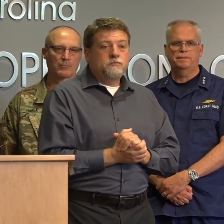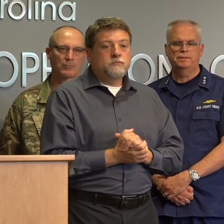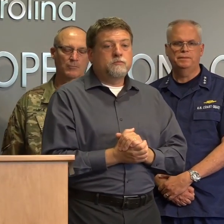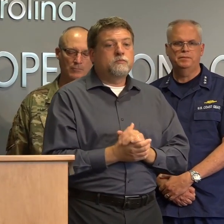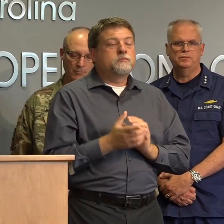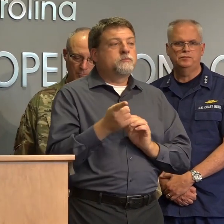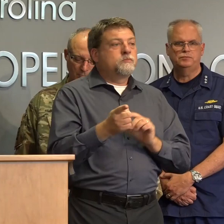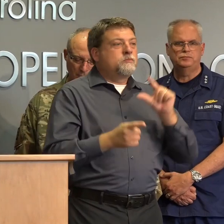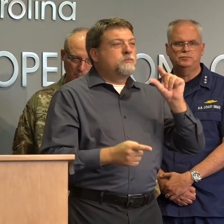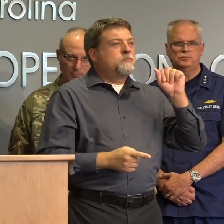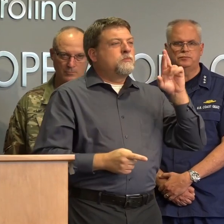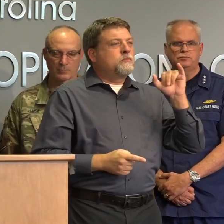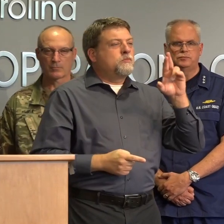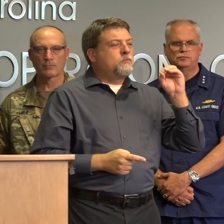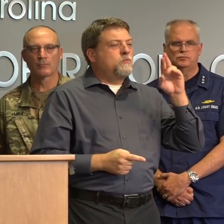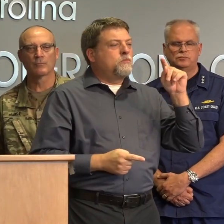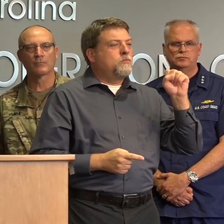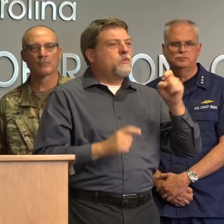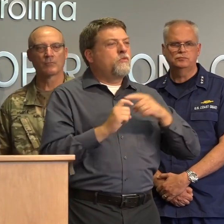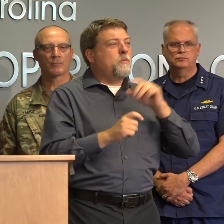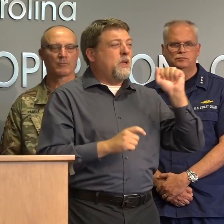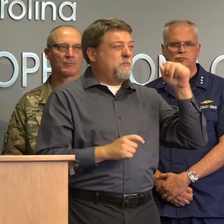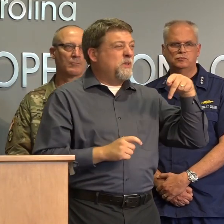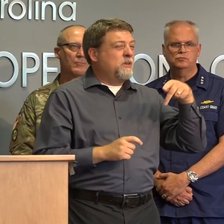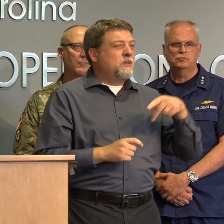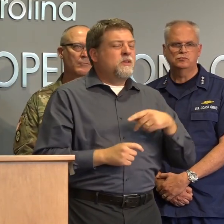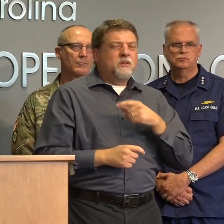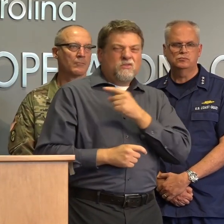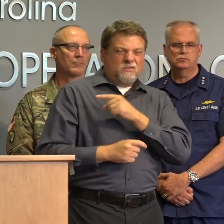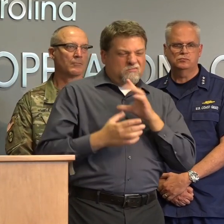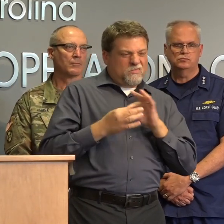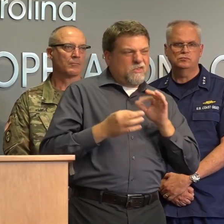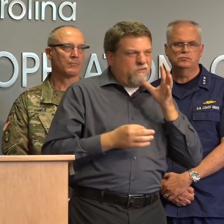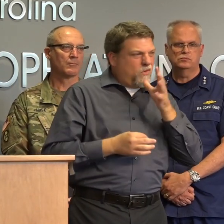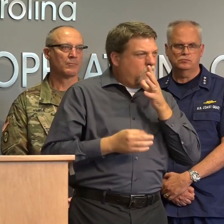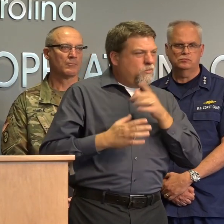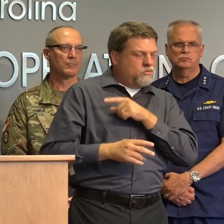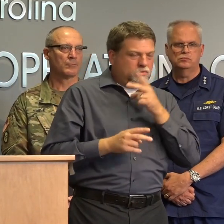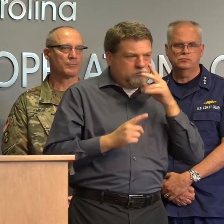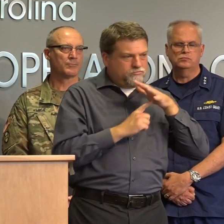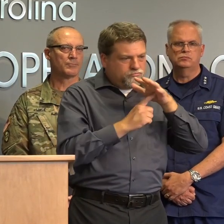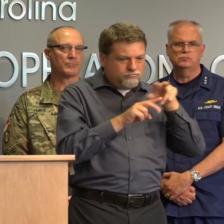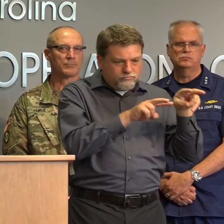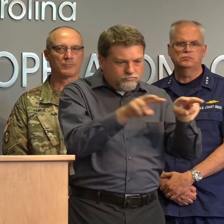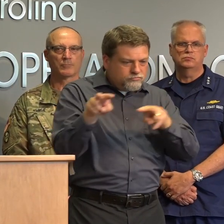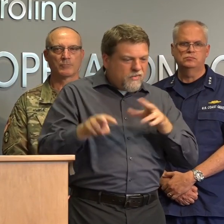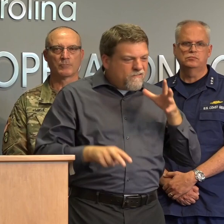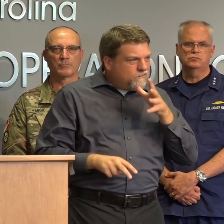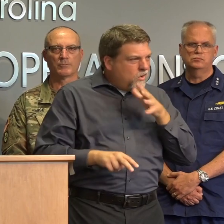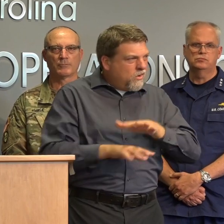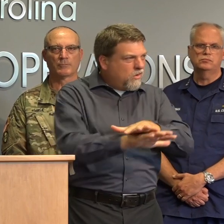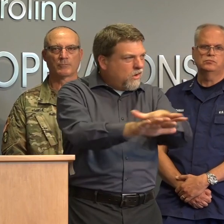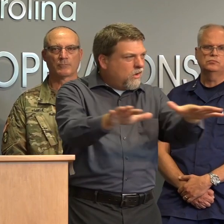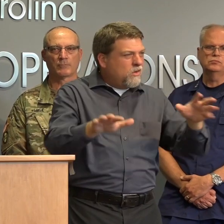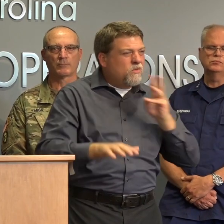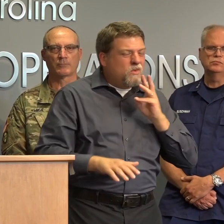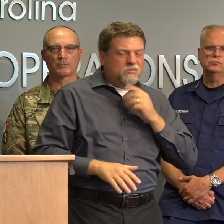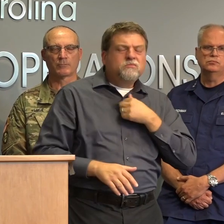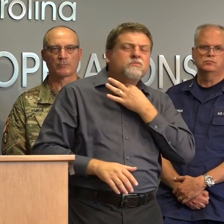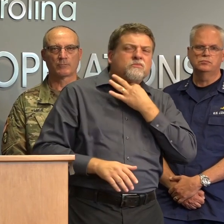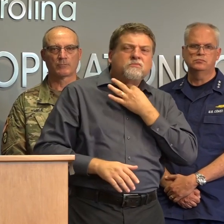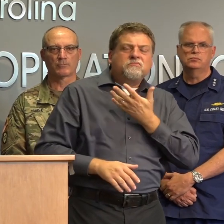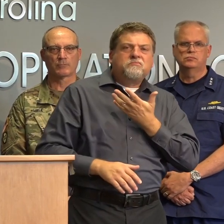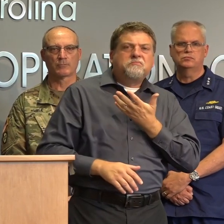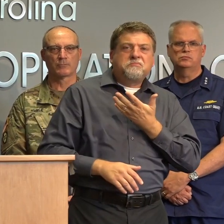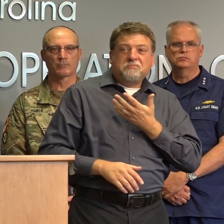Governor, I'm Gary Robinson with AP. We talked about the farmland. We saw a lot of farmland that was covered in water today.